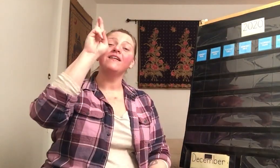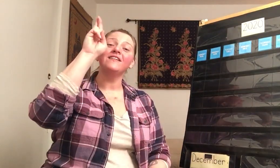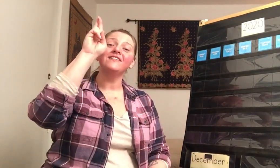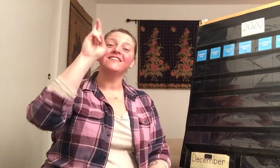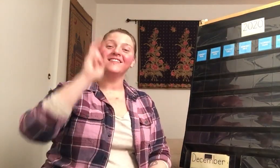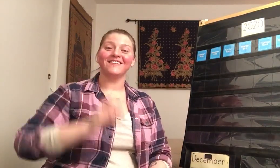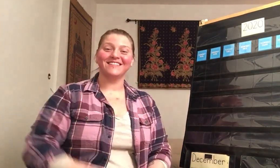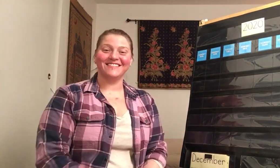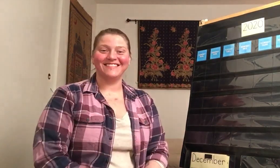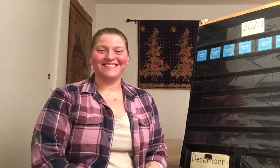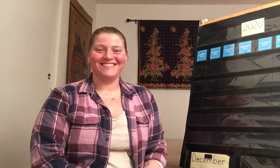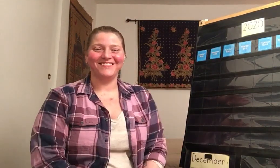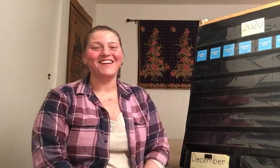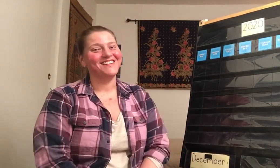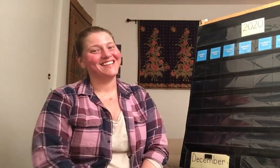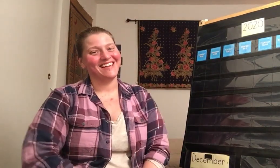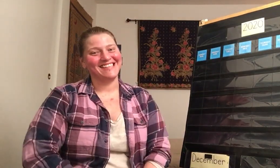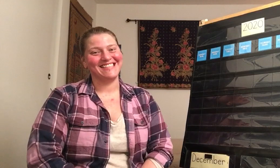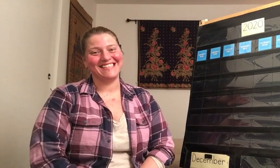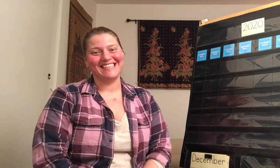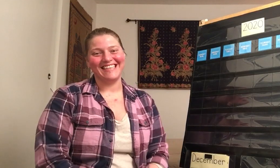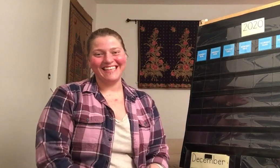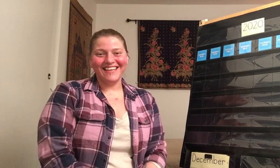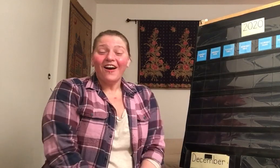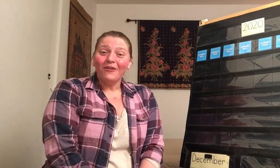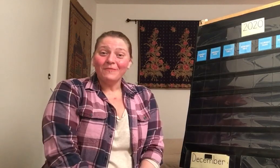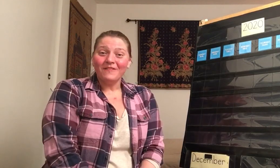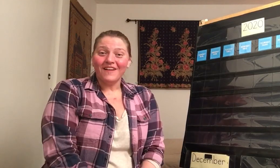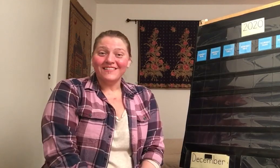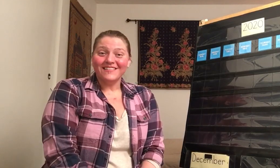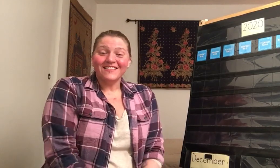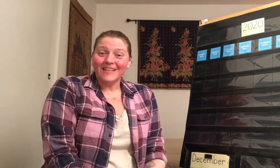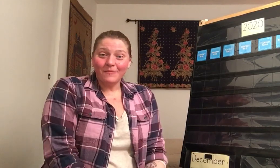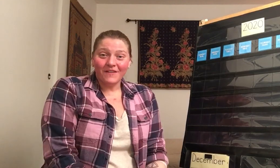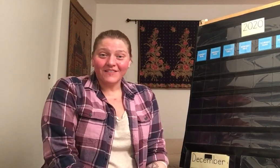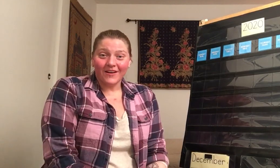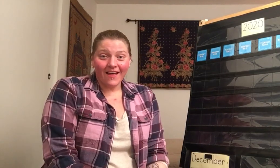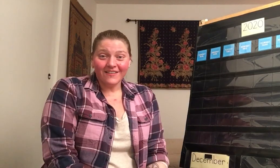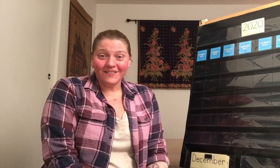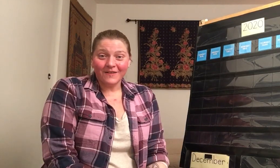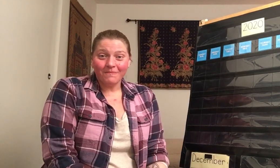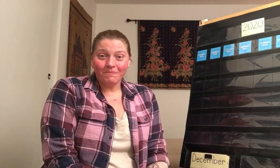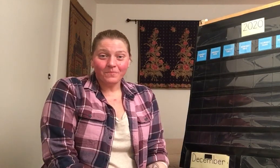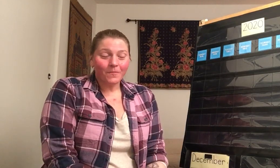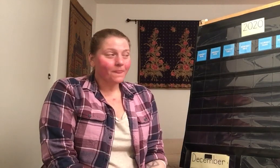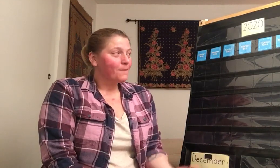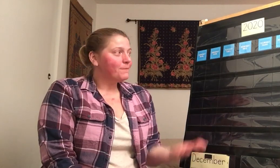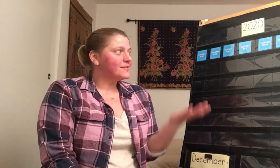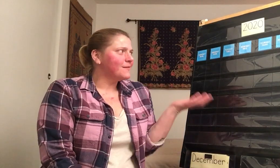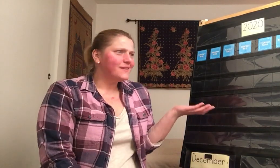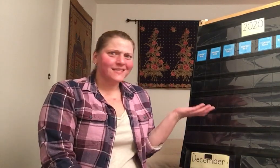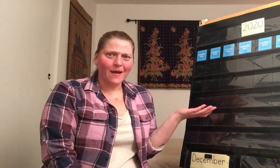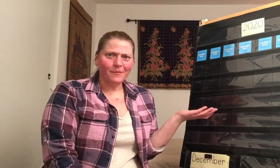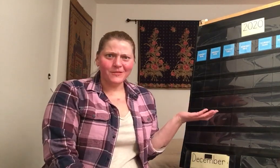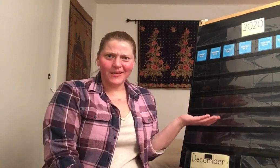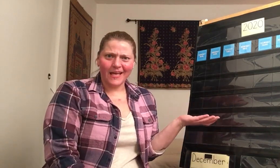are. Very nice. All right, my friends, it's time to fix our calendar. But something has happened to our